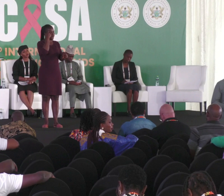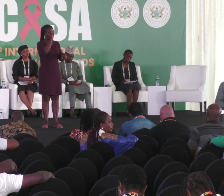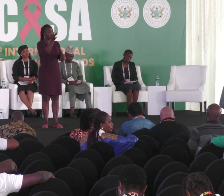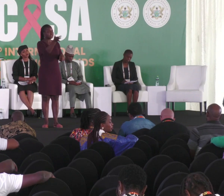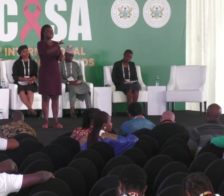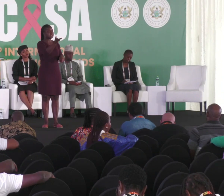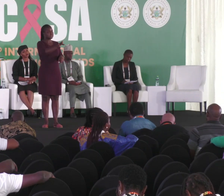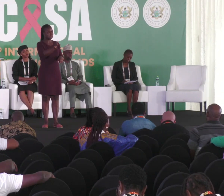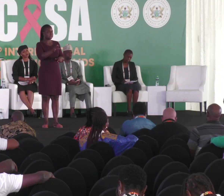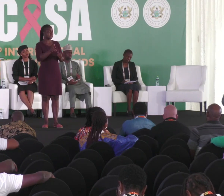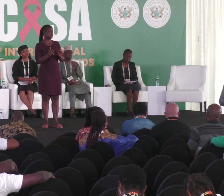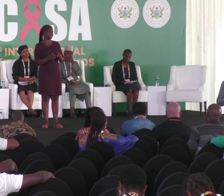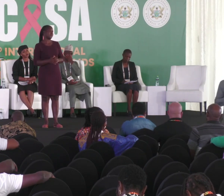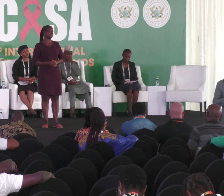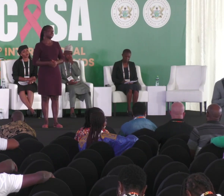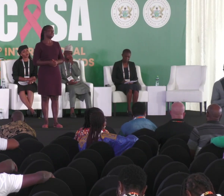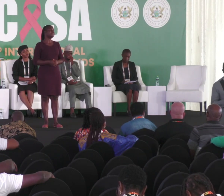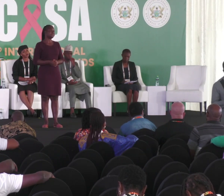much.